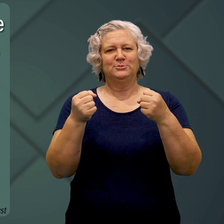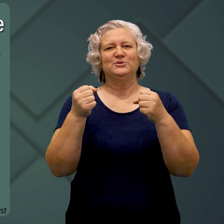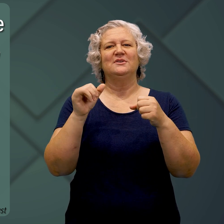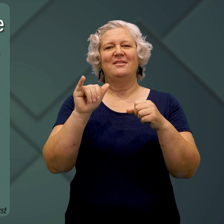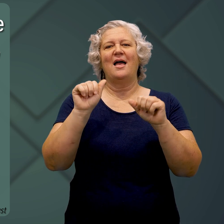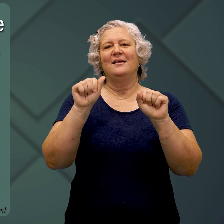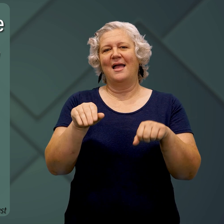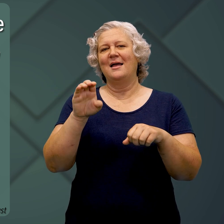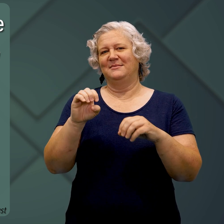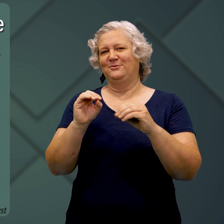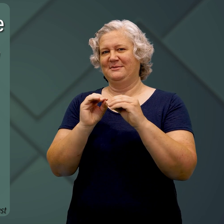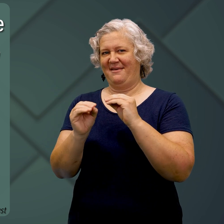ruptures and they can be repaired.